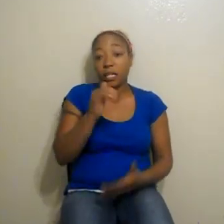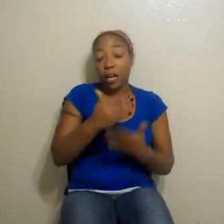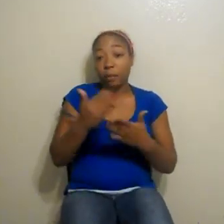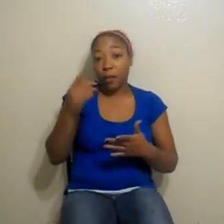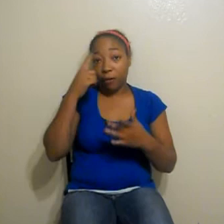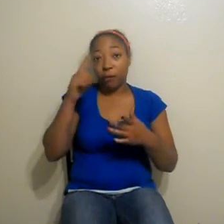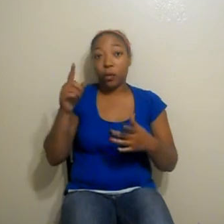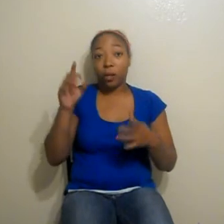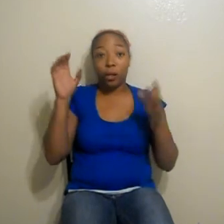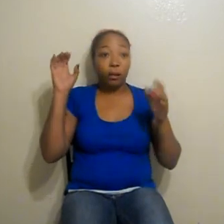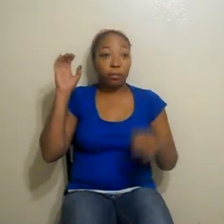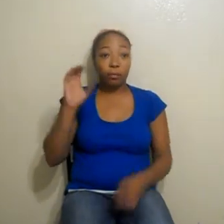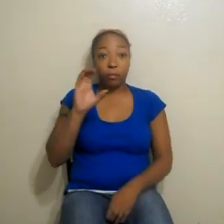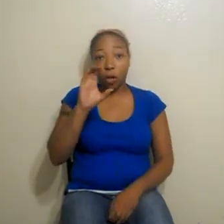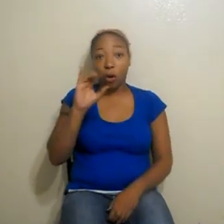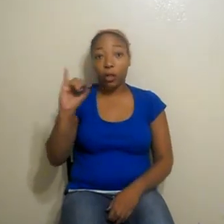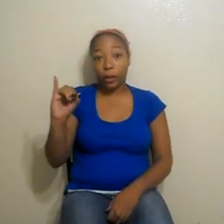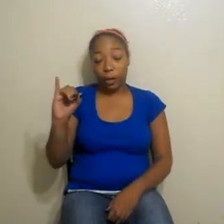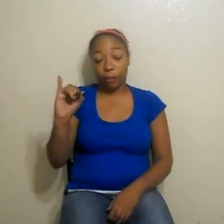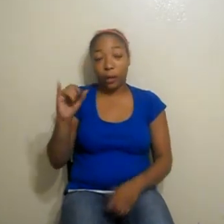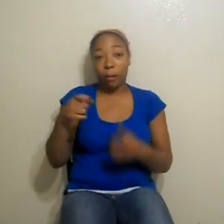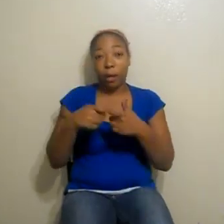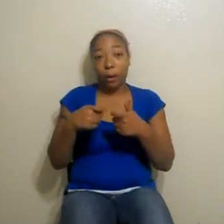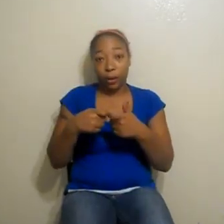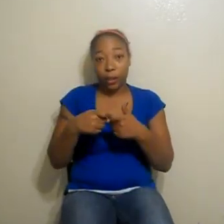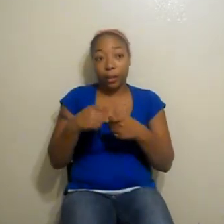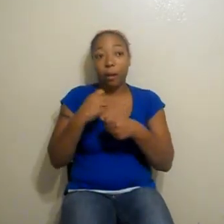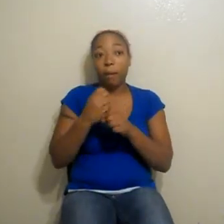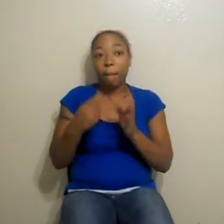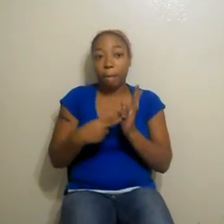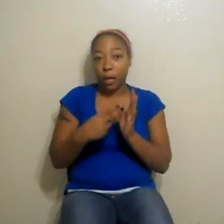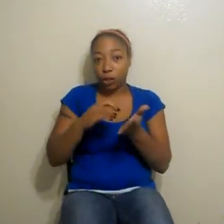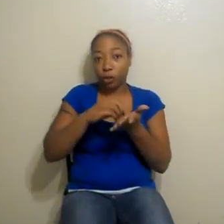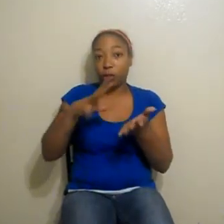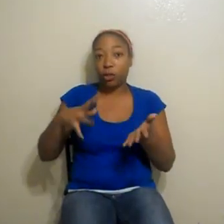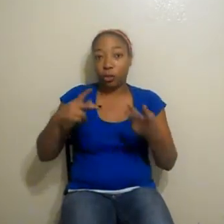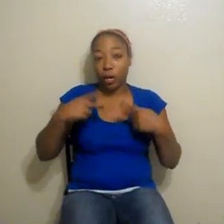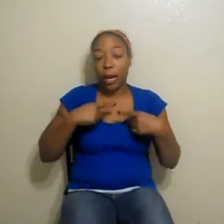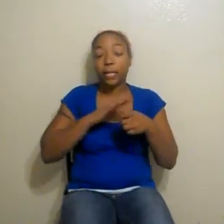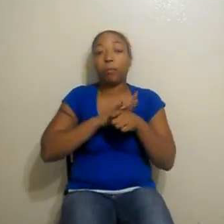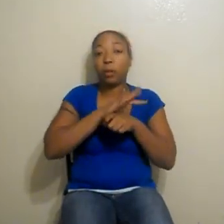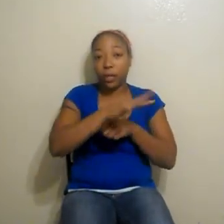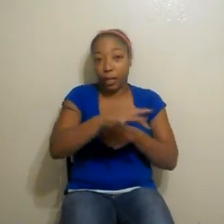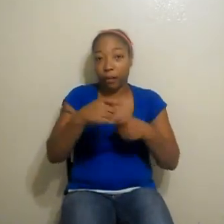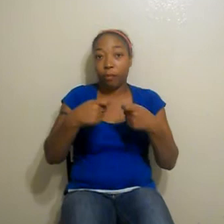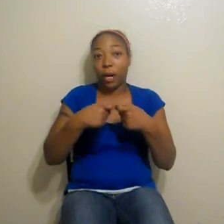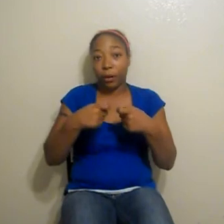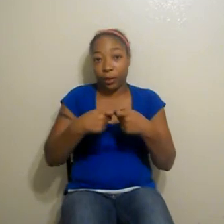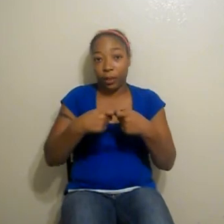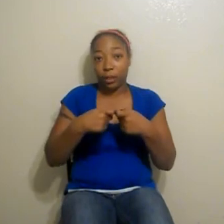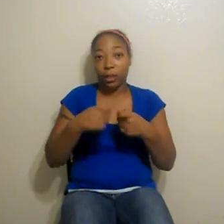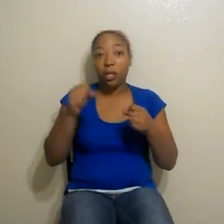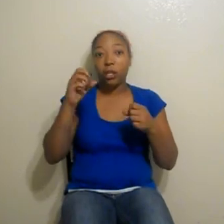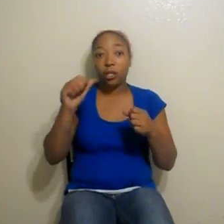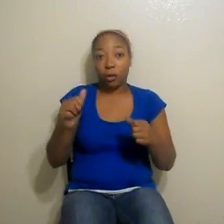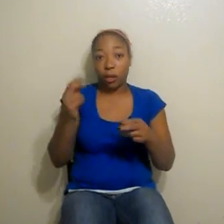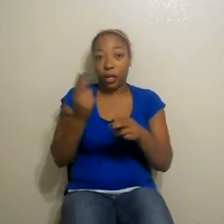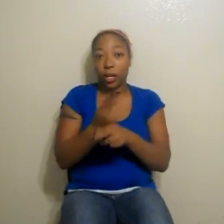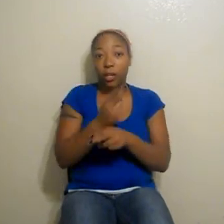Same thing for the cochlear implant batteries. Make sure the student has plenty of batteries so that they can